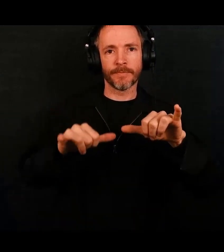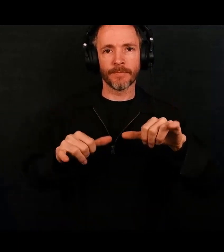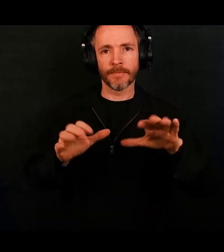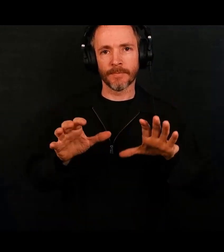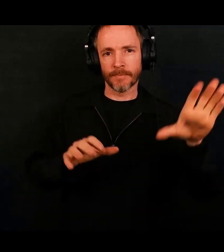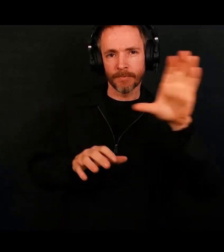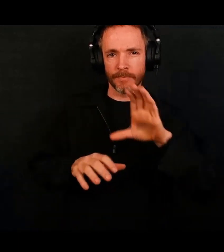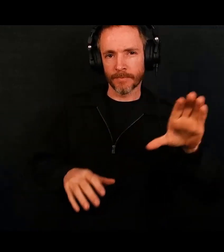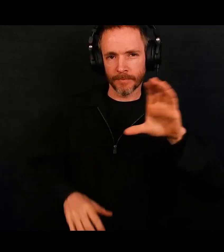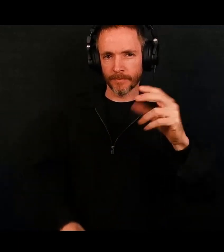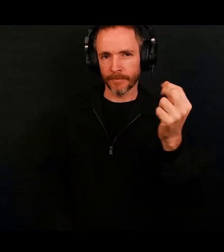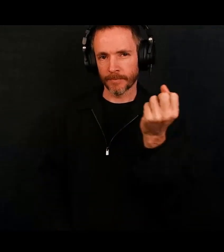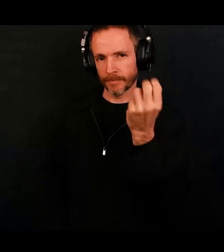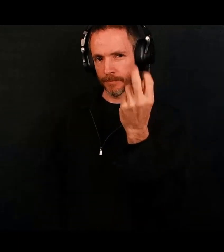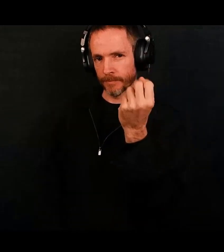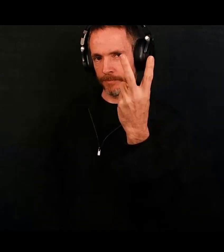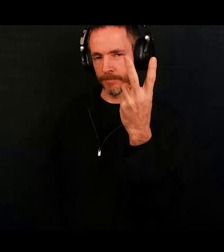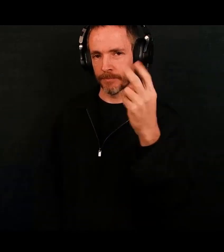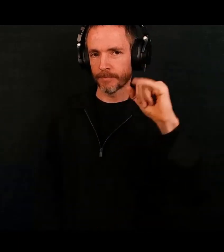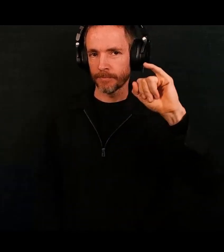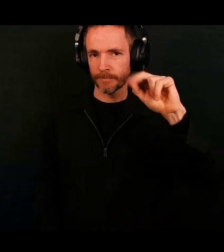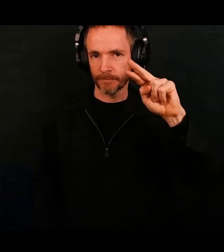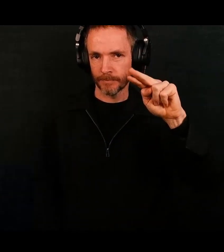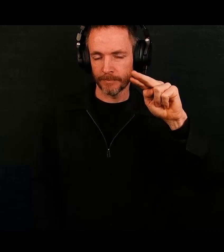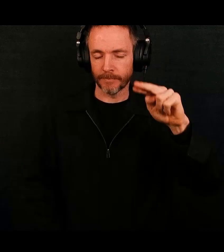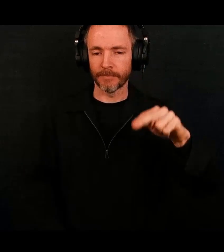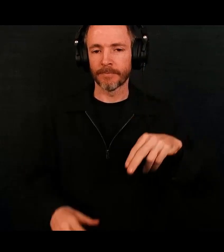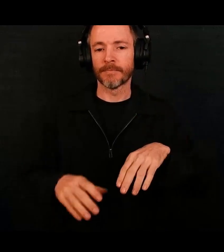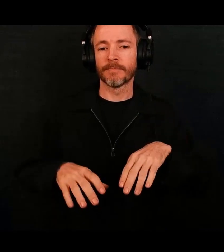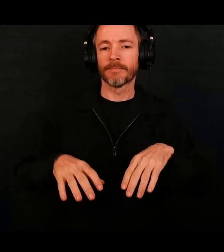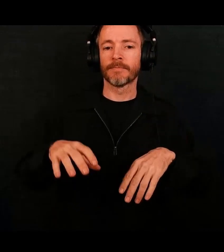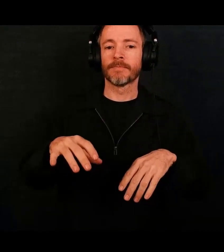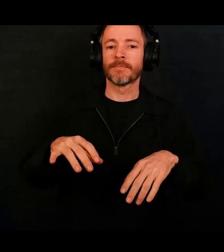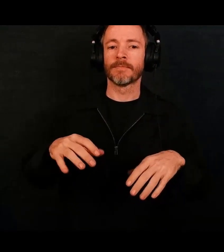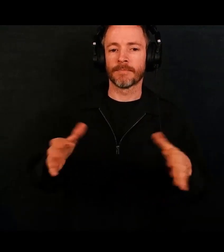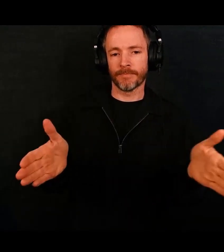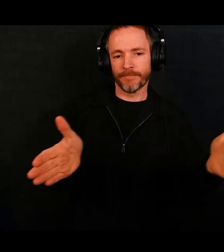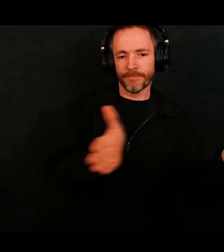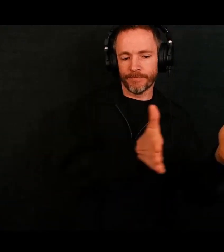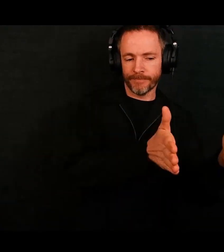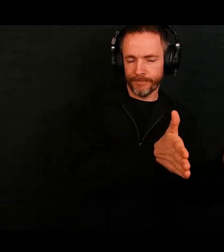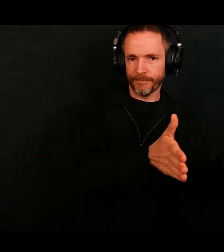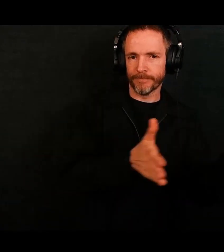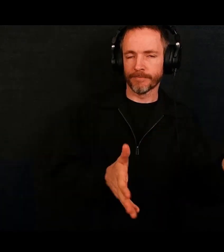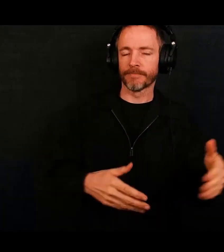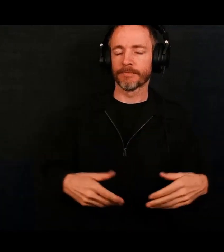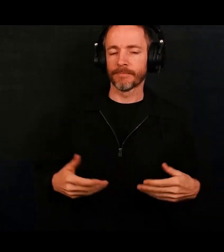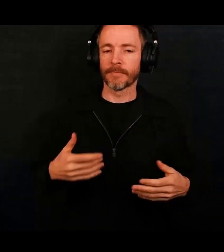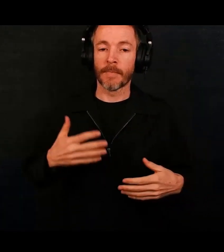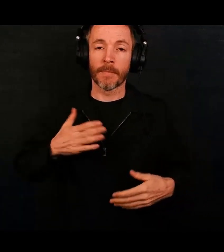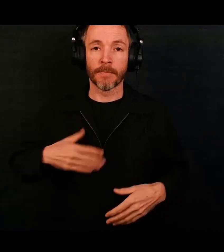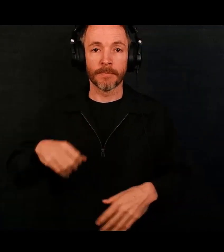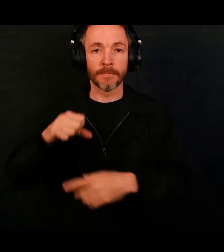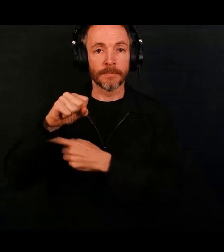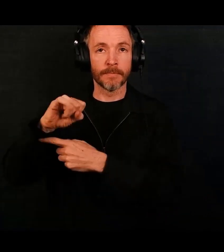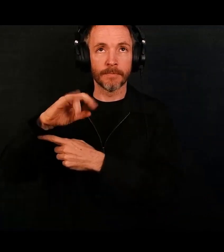this, essentially. And it would leave me all this area. So my sink would be